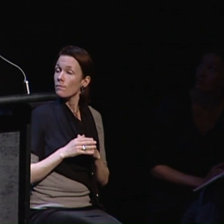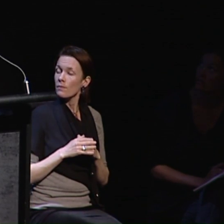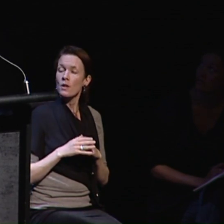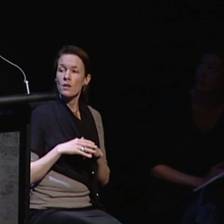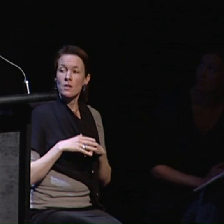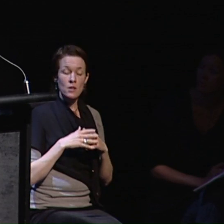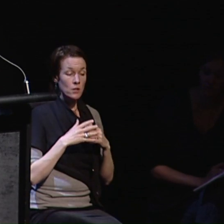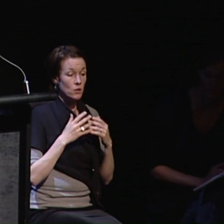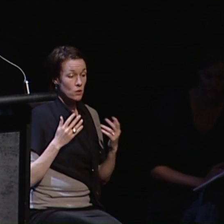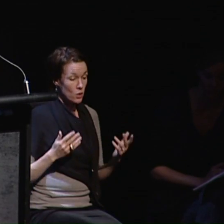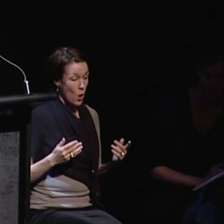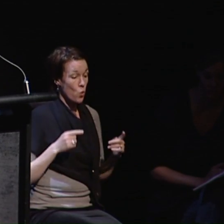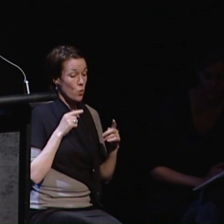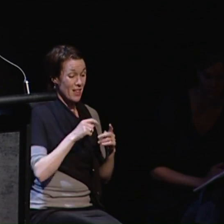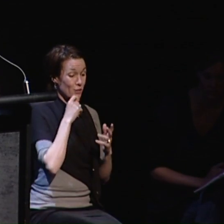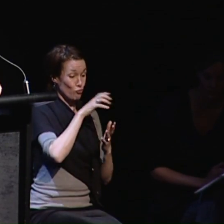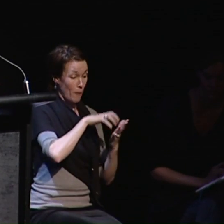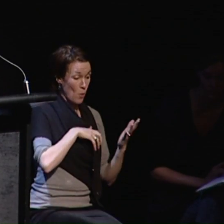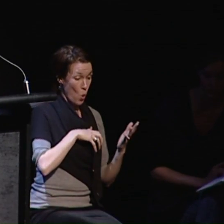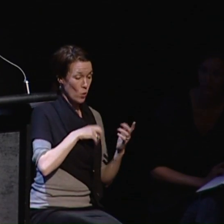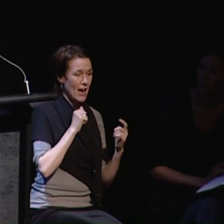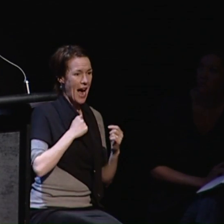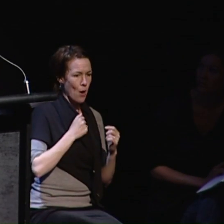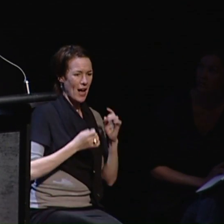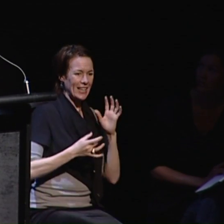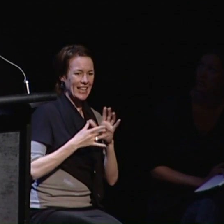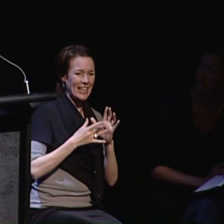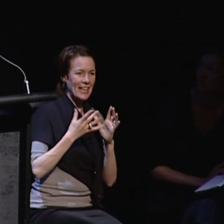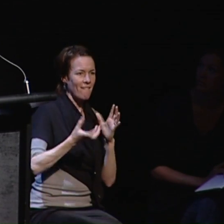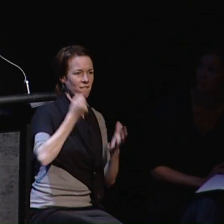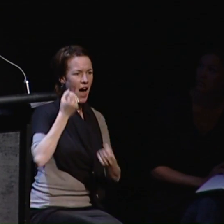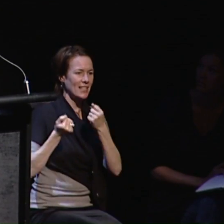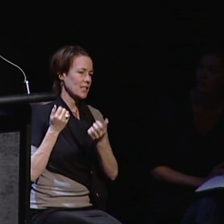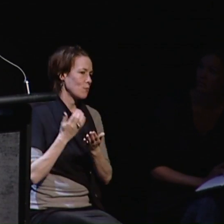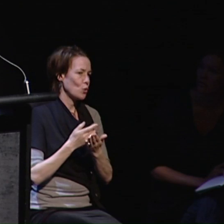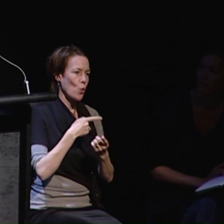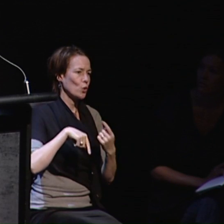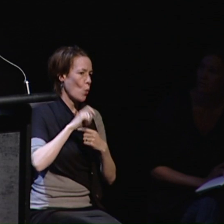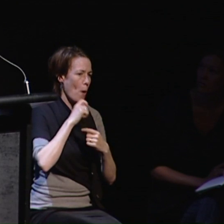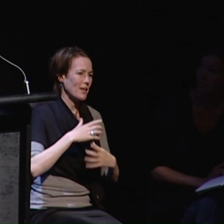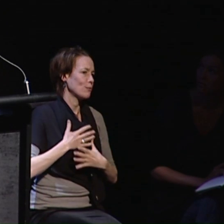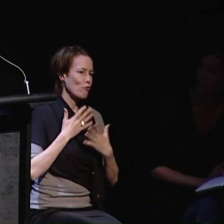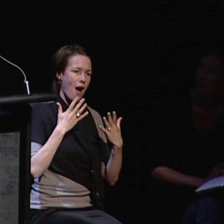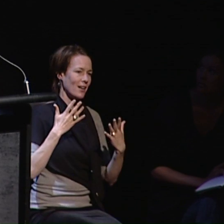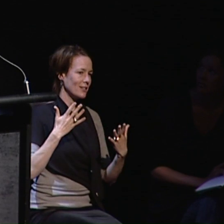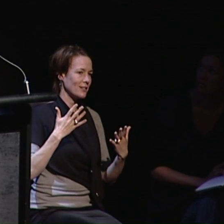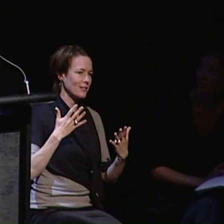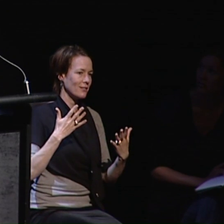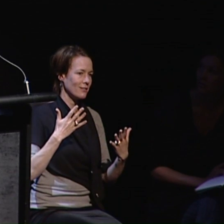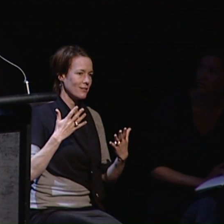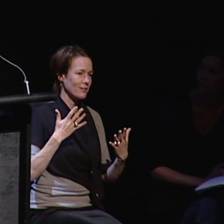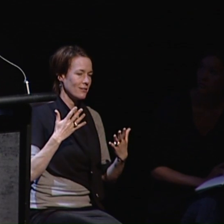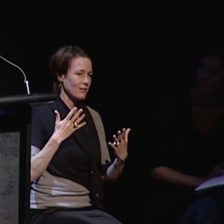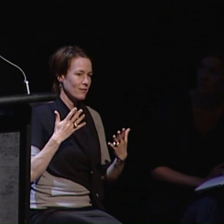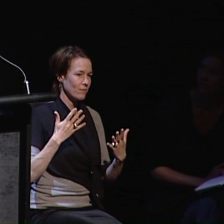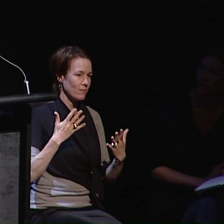key findings from the report, and these probably won't be a surprise to many of you if you've